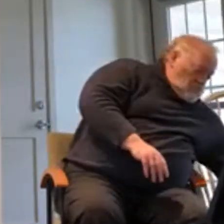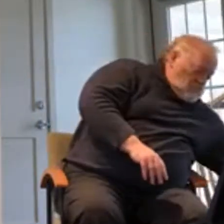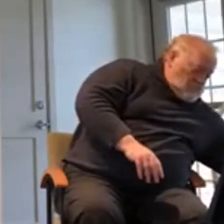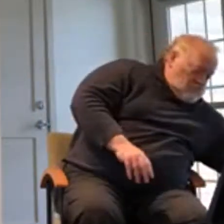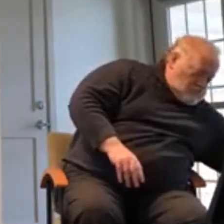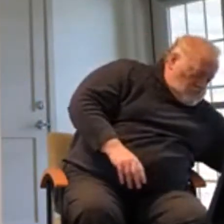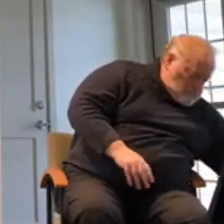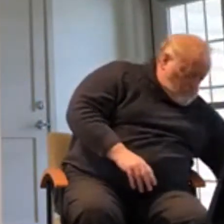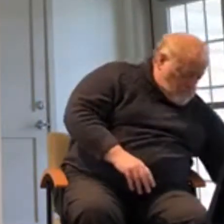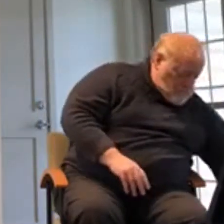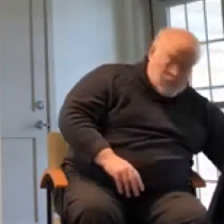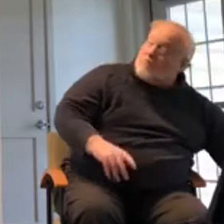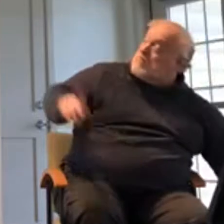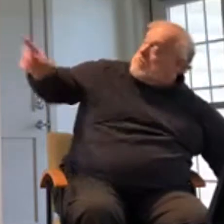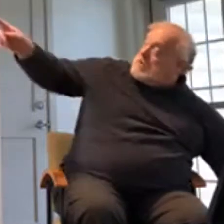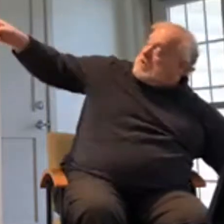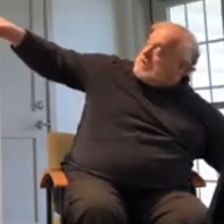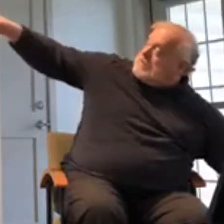Wesley in